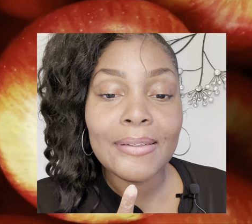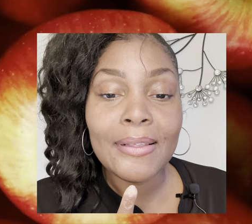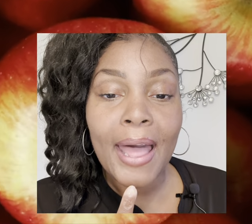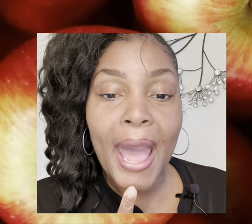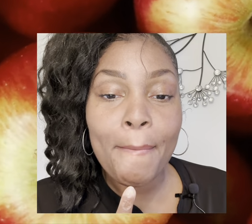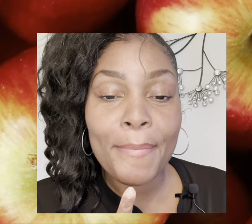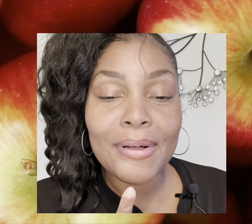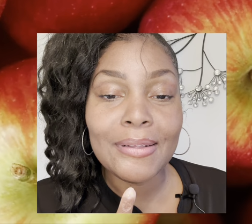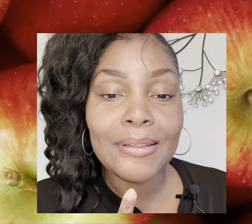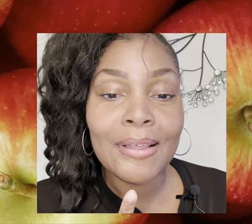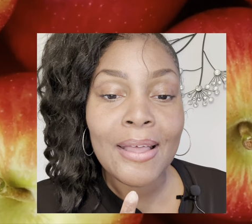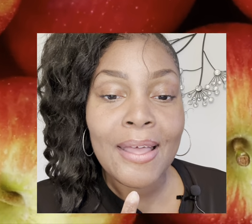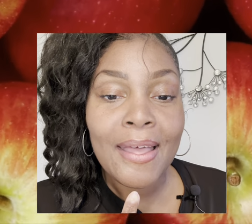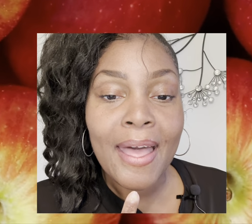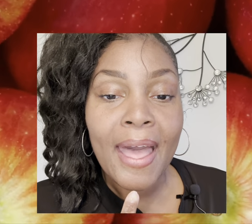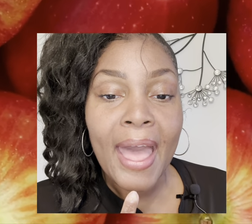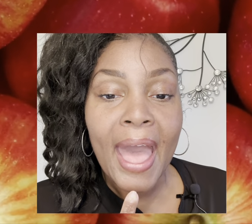Apple,